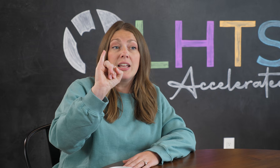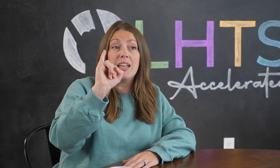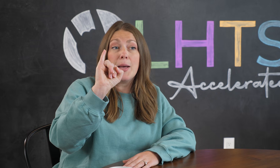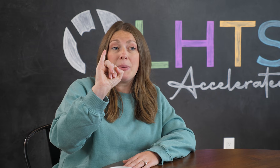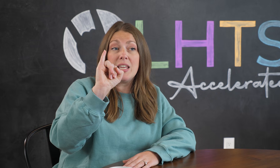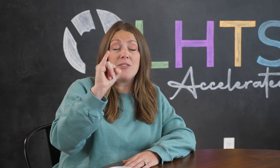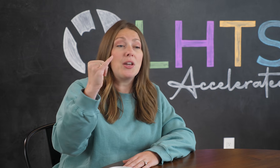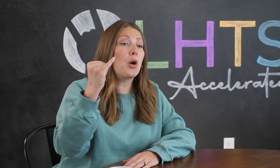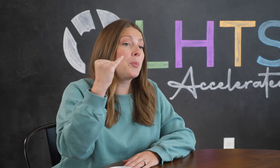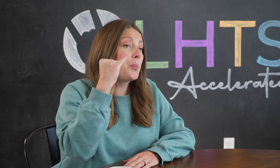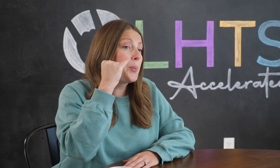a pinky finger,